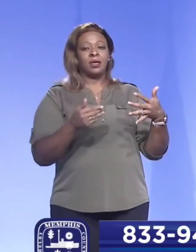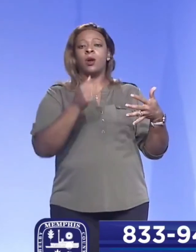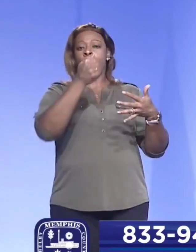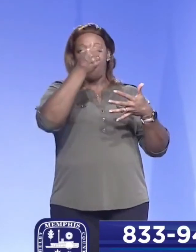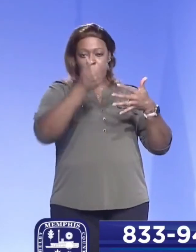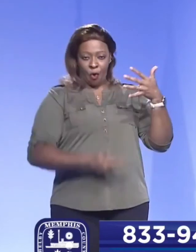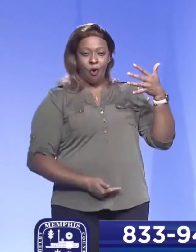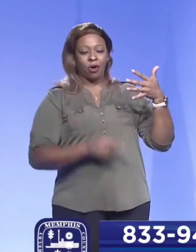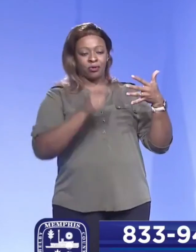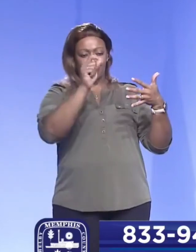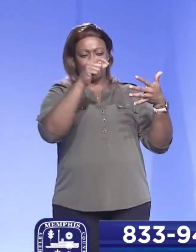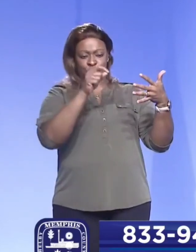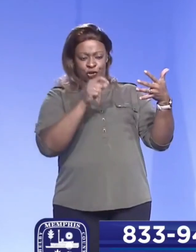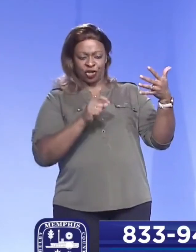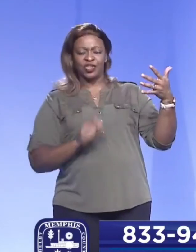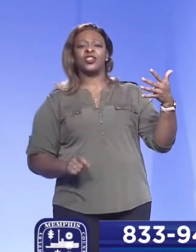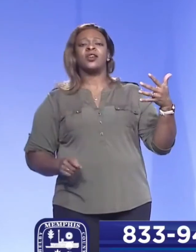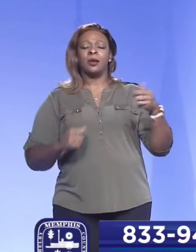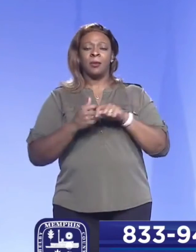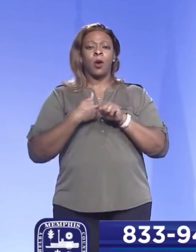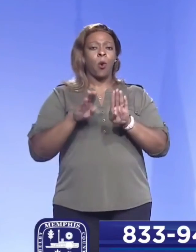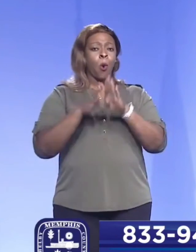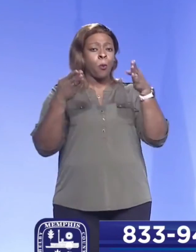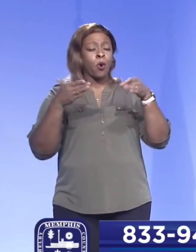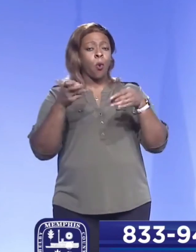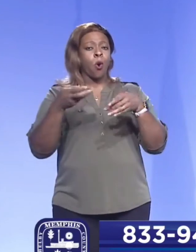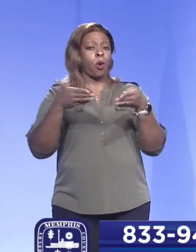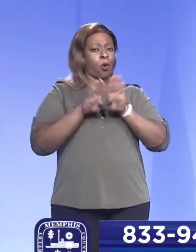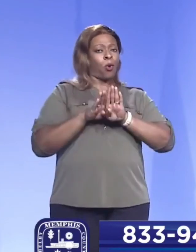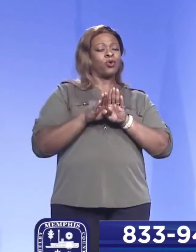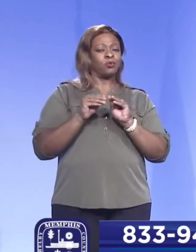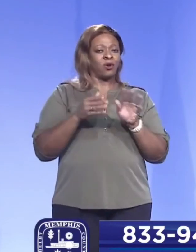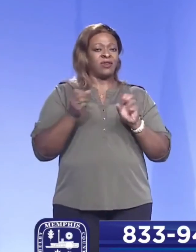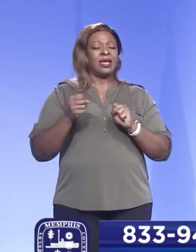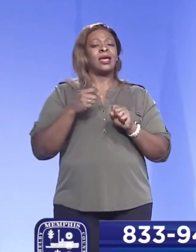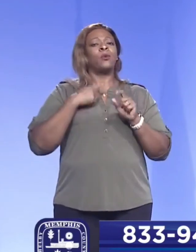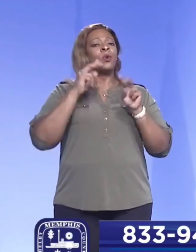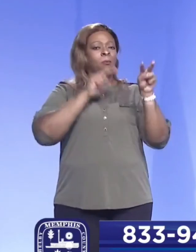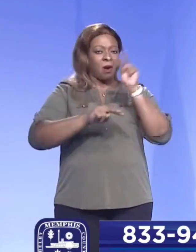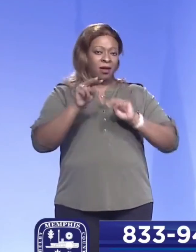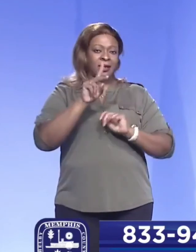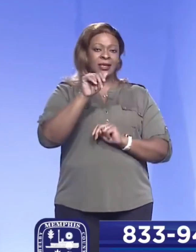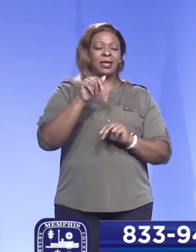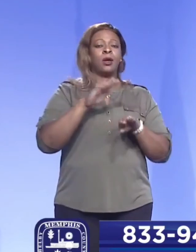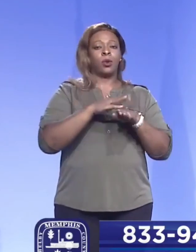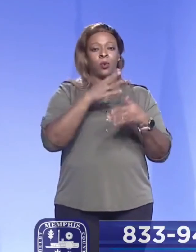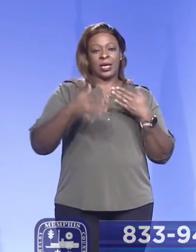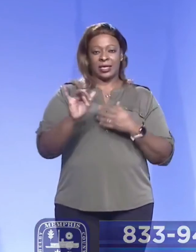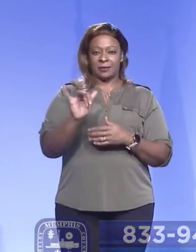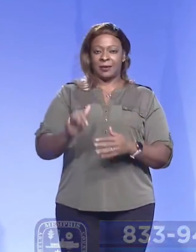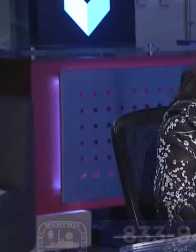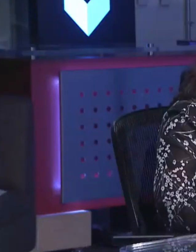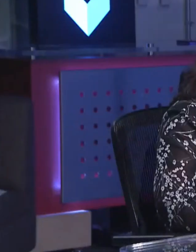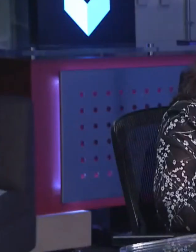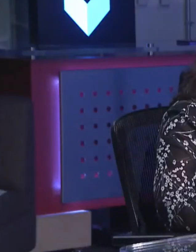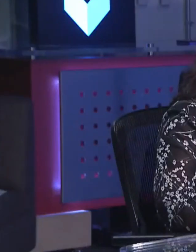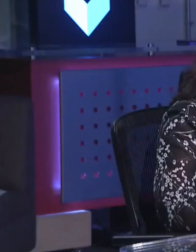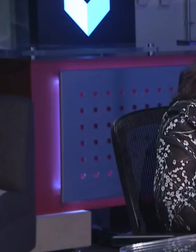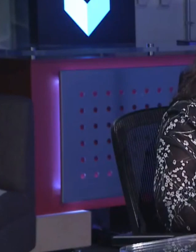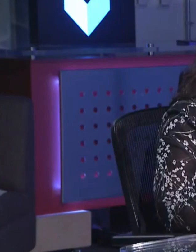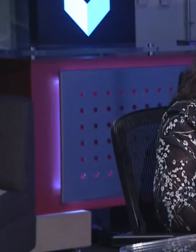And we'll be looking at all of those in context of the data that comes in over the weekend. Kendall